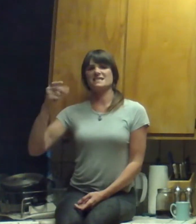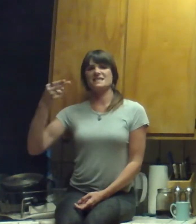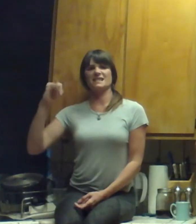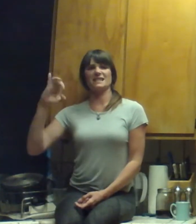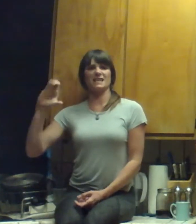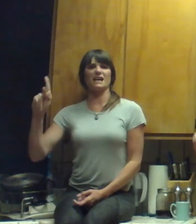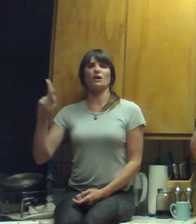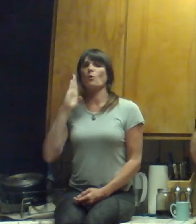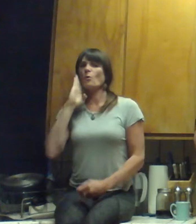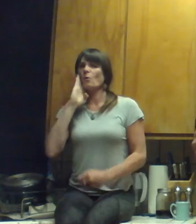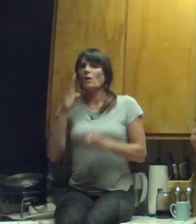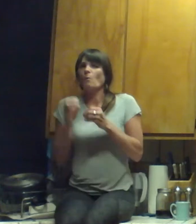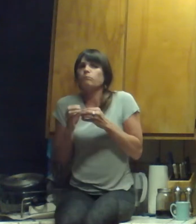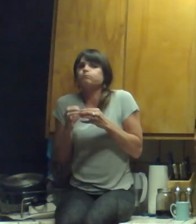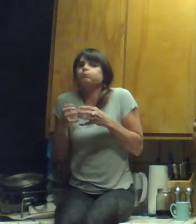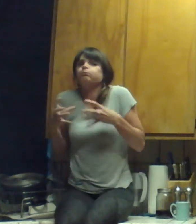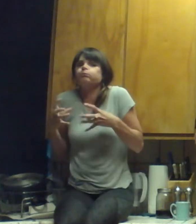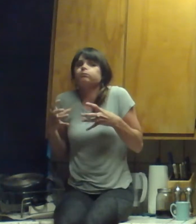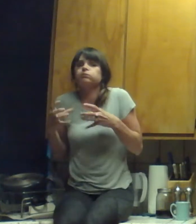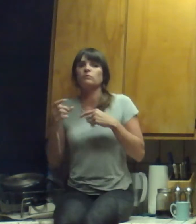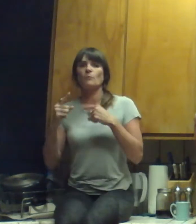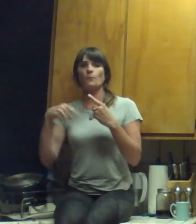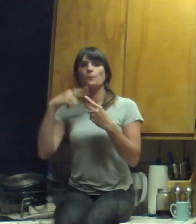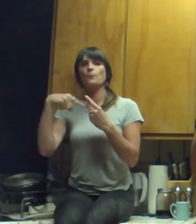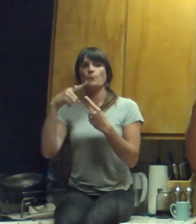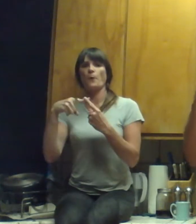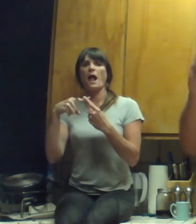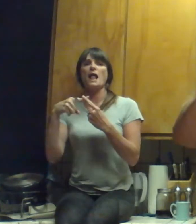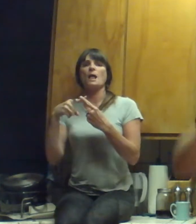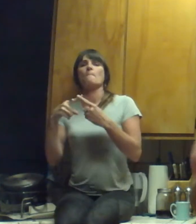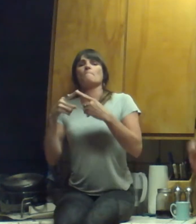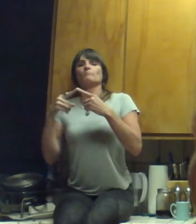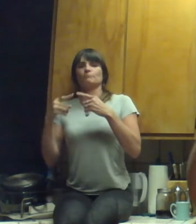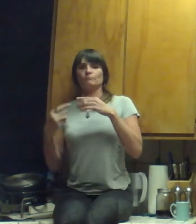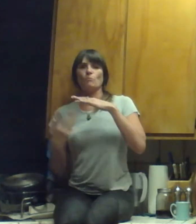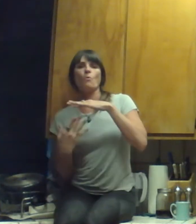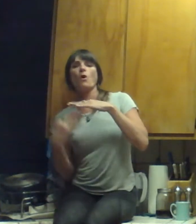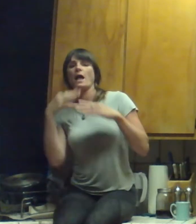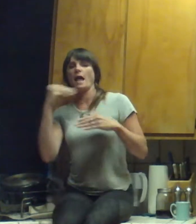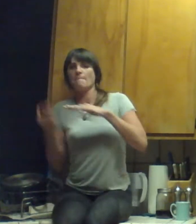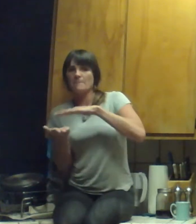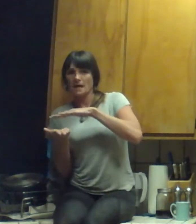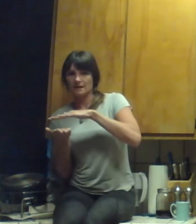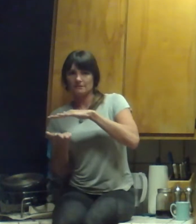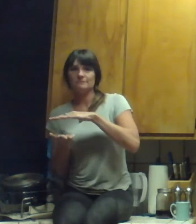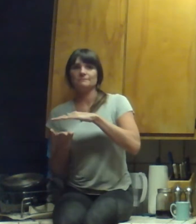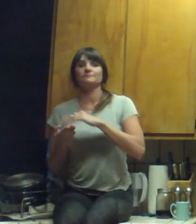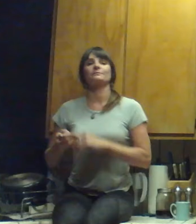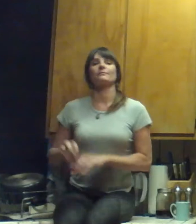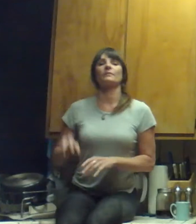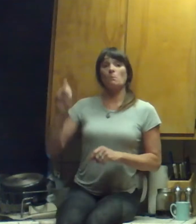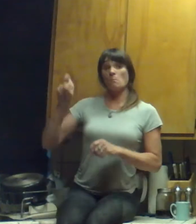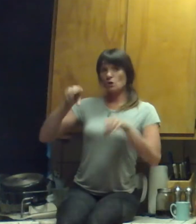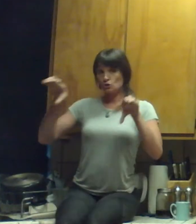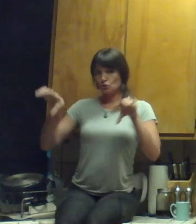cook it and boil it and do that stuff. So we're gonna do this to all of them.